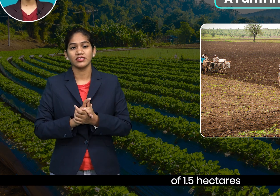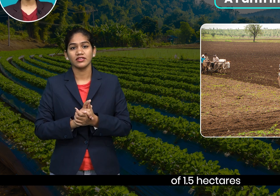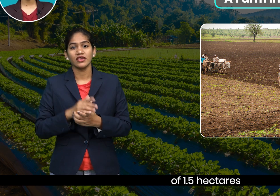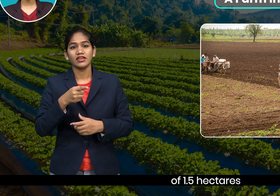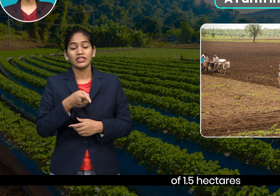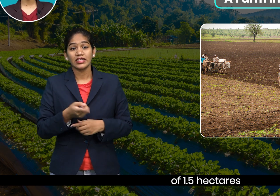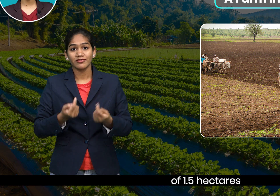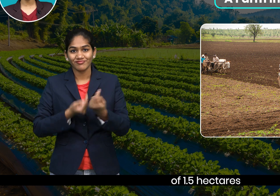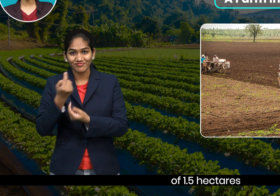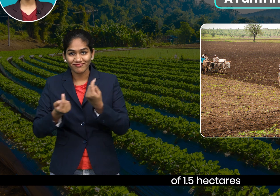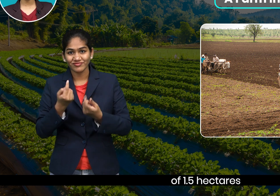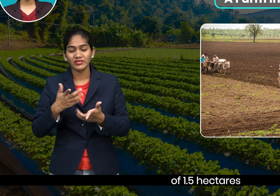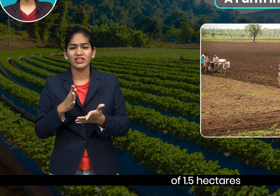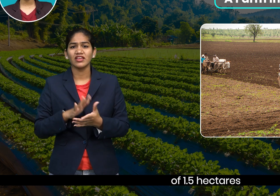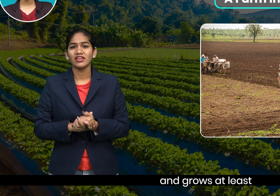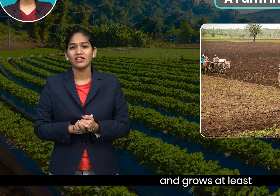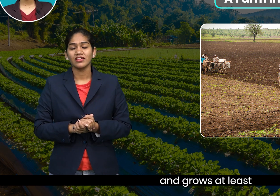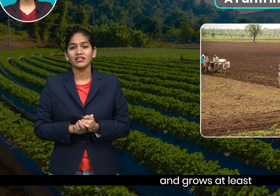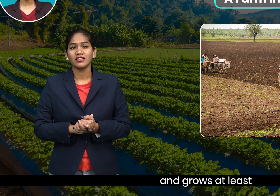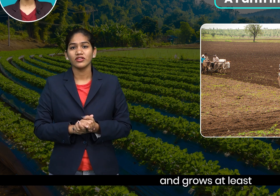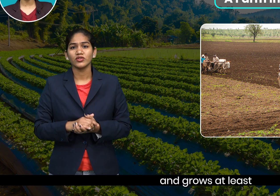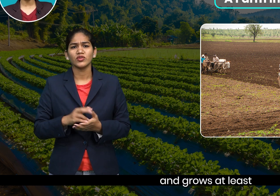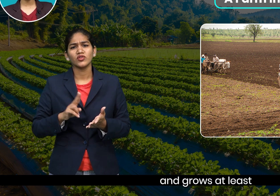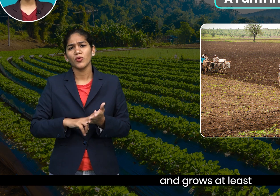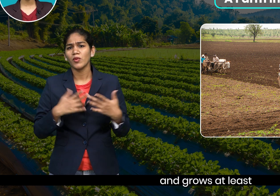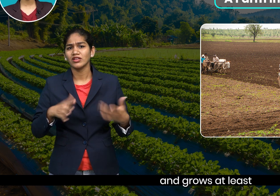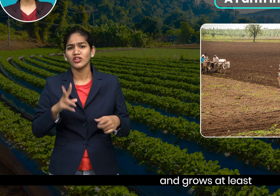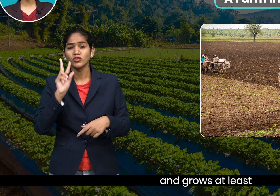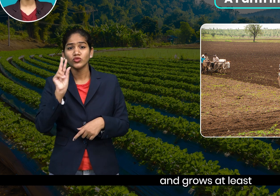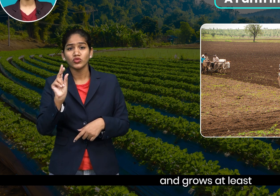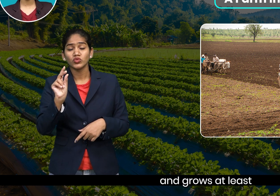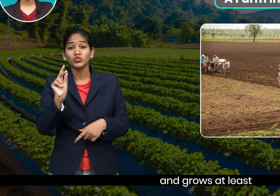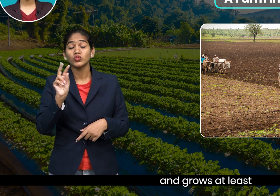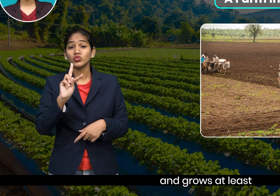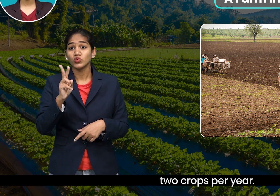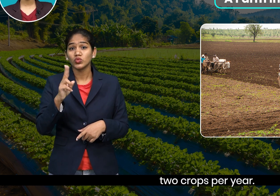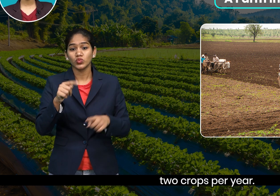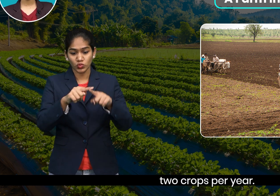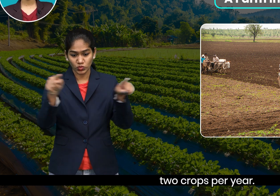and grows at least 2 crops per year.